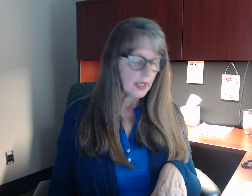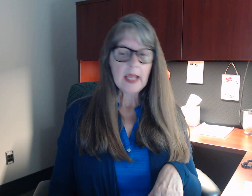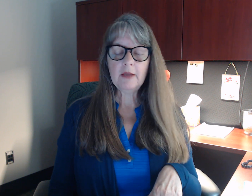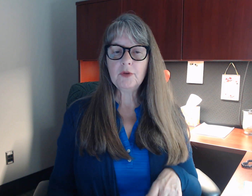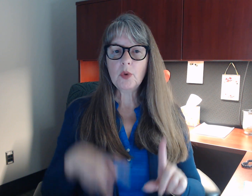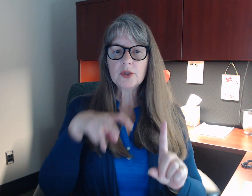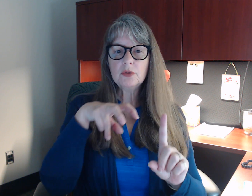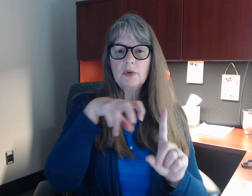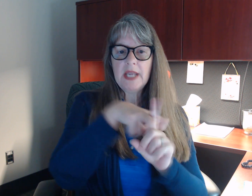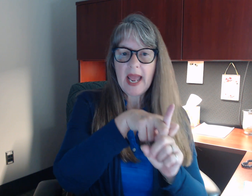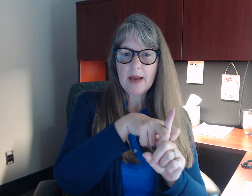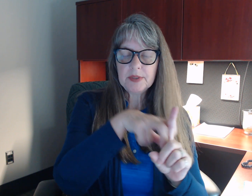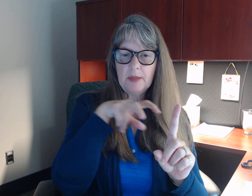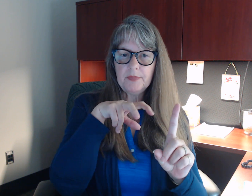If you want to nab something.